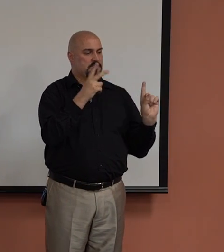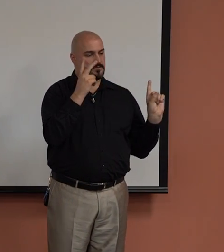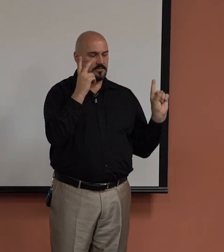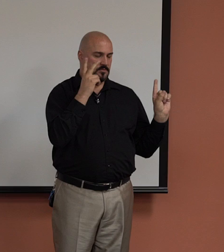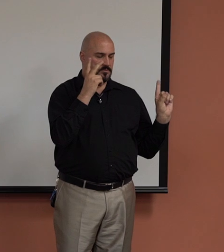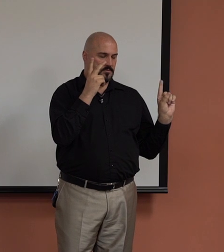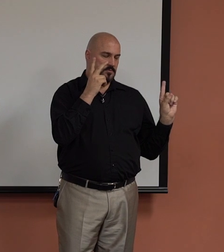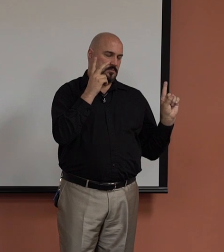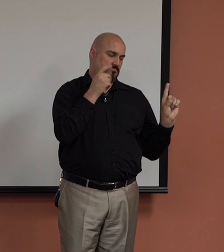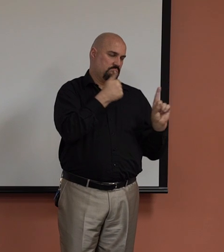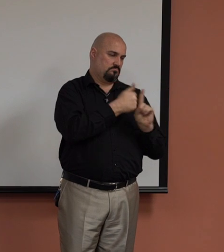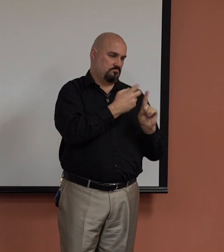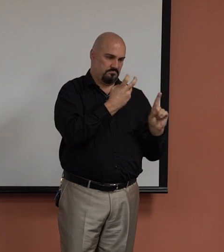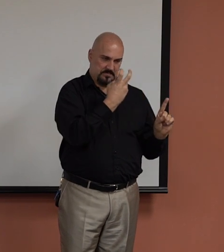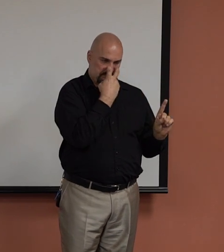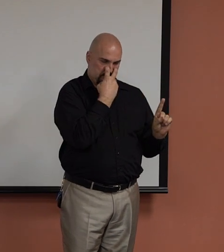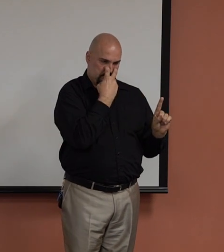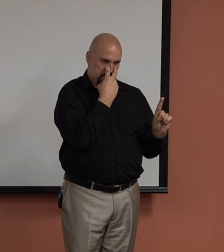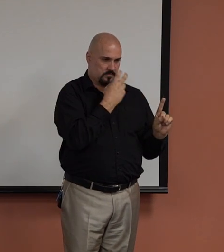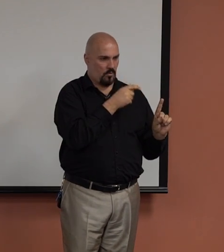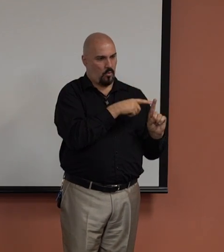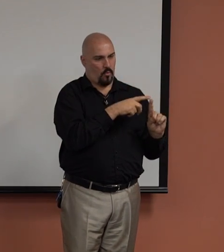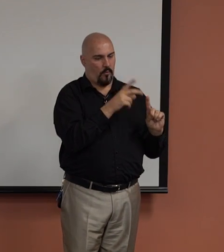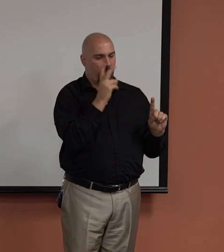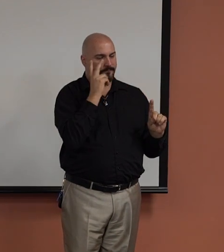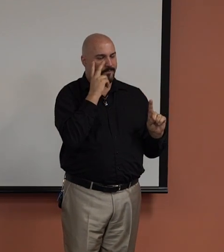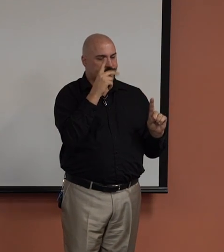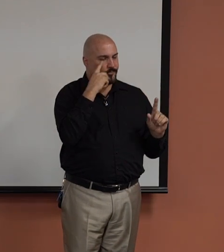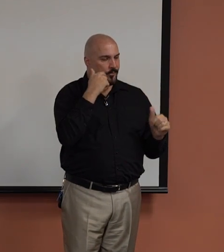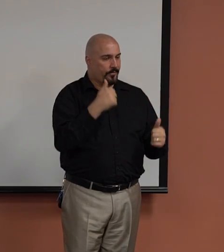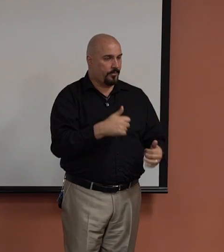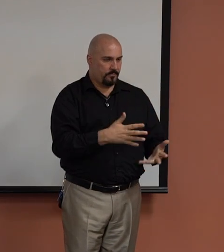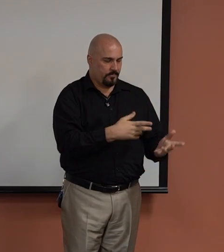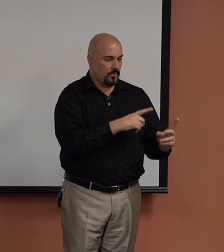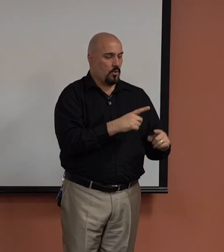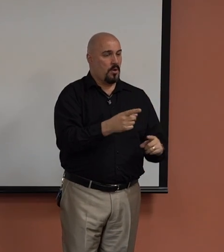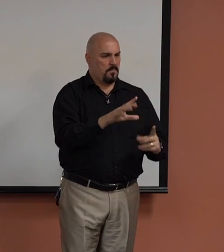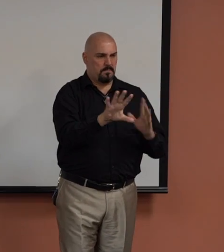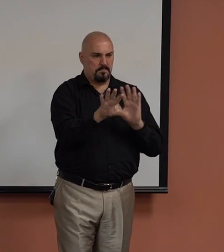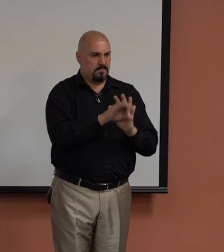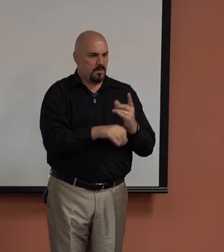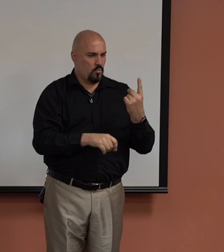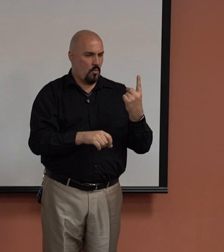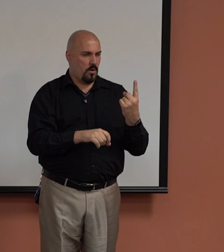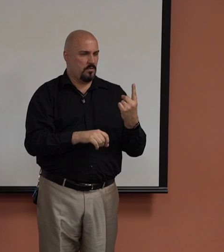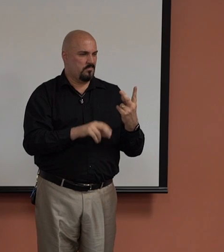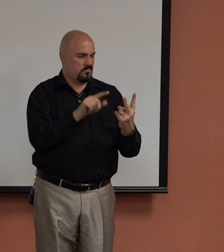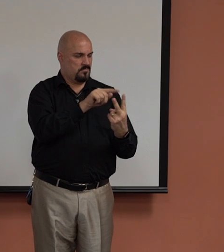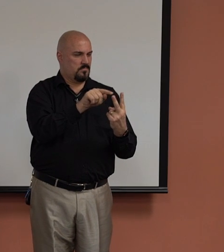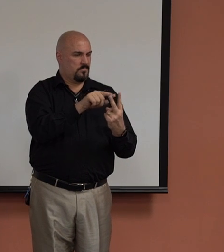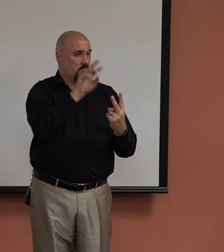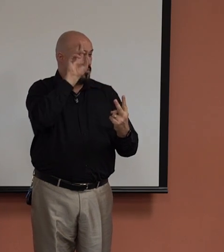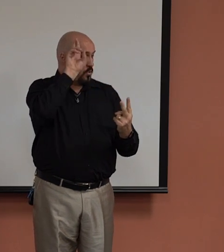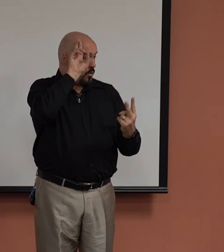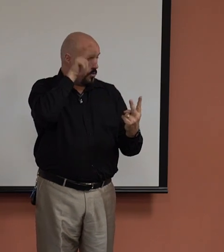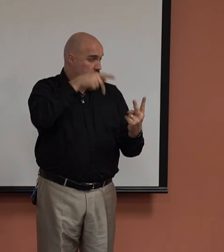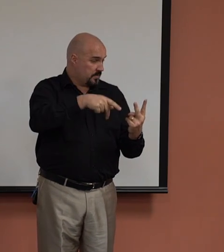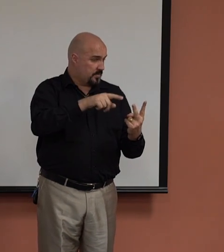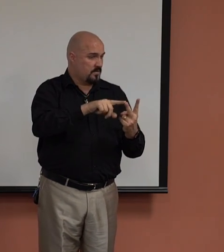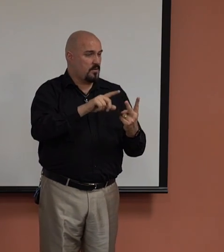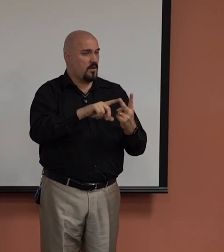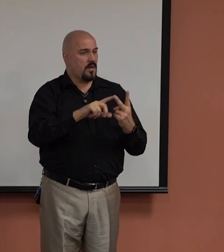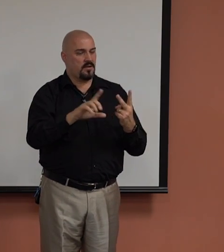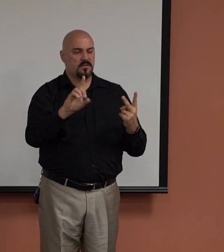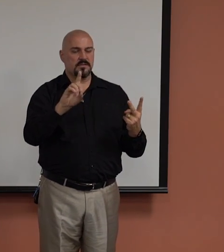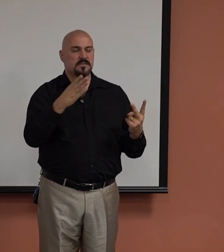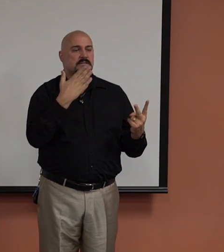that scenario. Pick one. One's retinitis pigmentosa, and the other one is diabetic retinopathy. And so pick one,